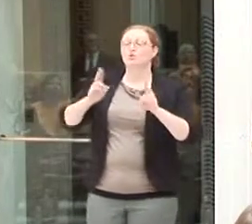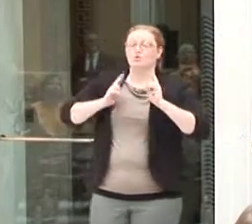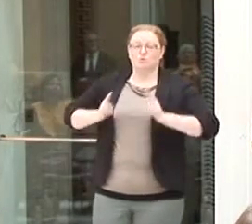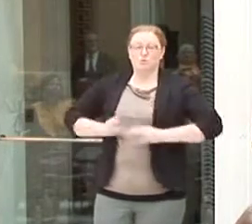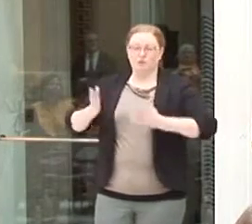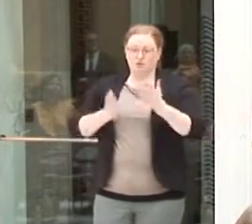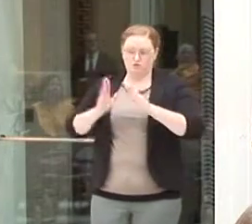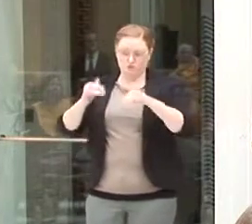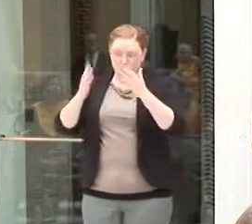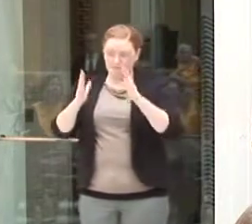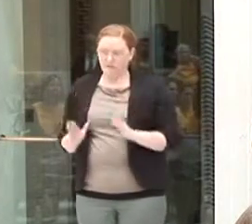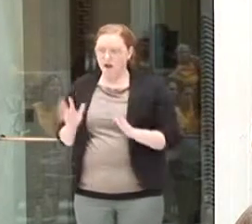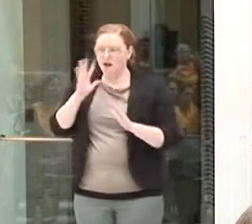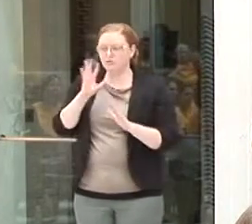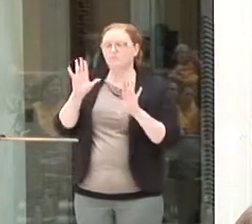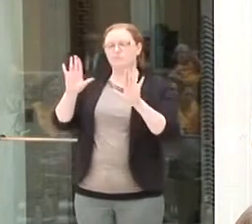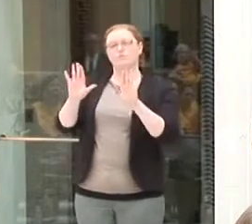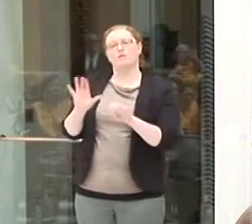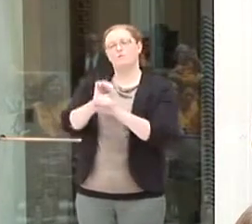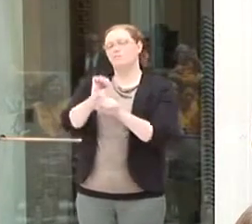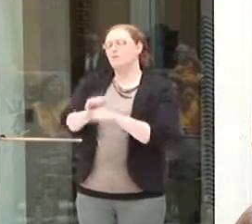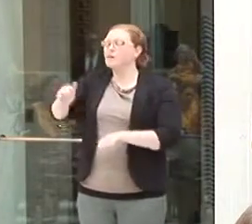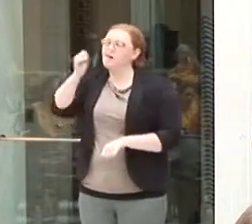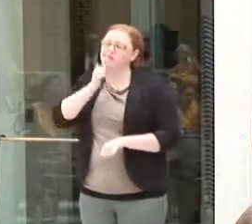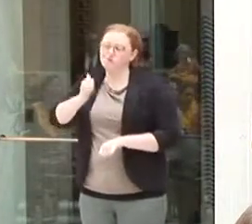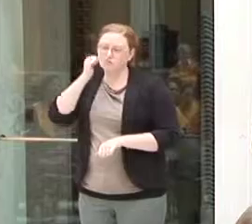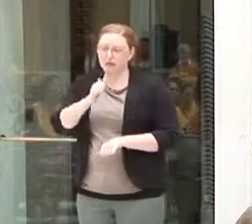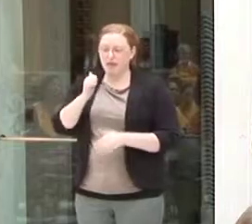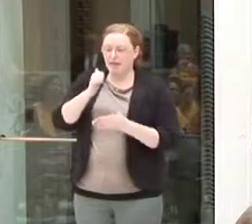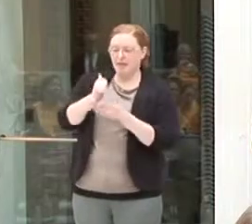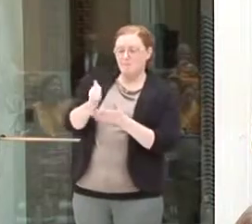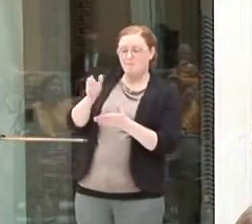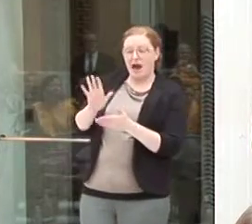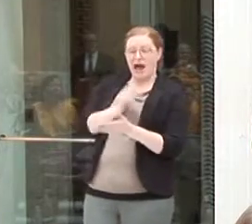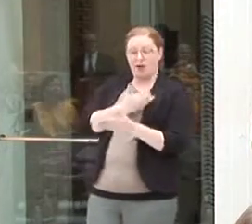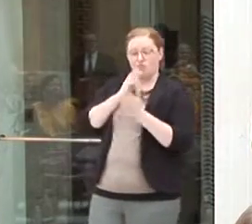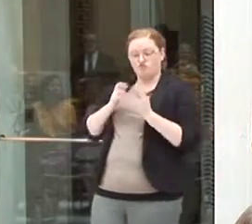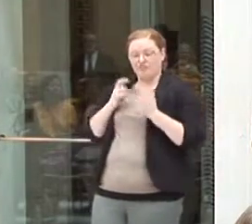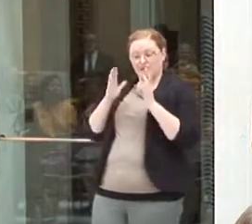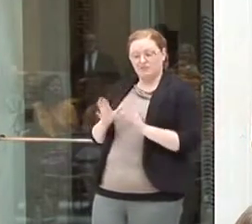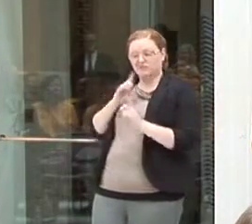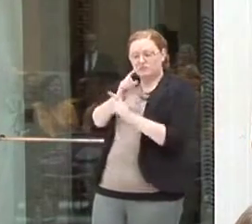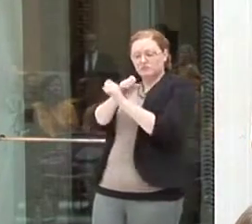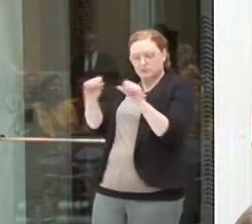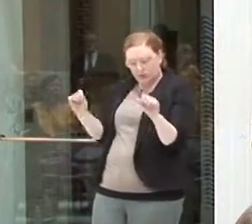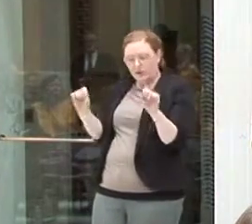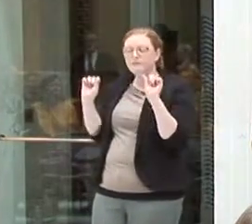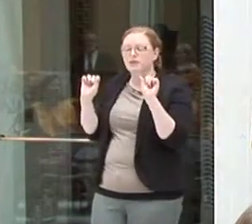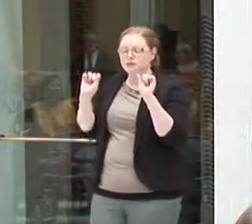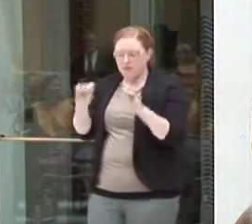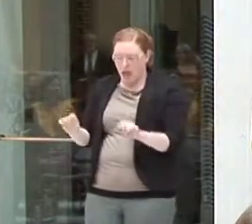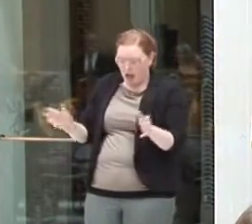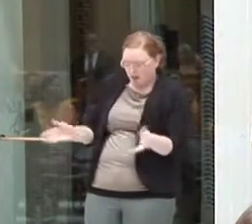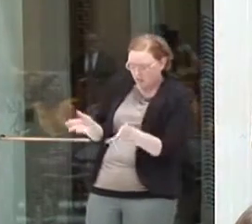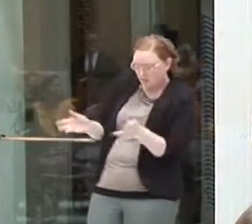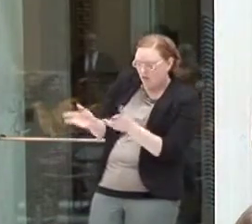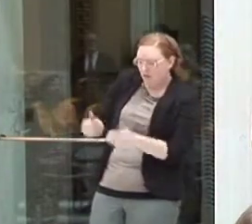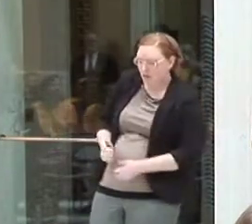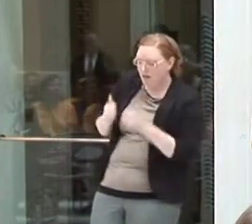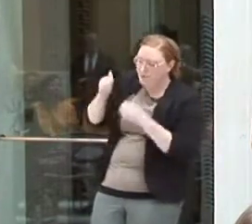incredible work every day they keep our residents safe they give them a gift of being able to live their lives to the fullest in their own